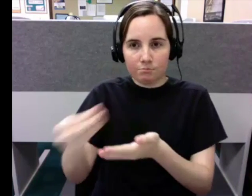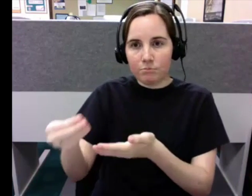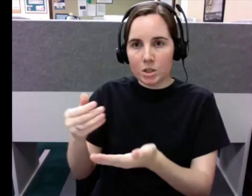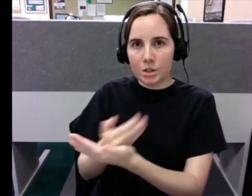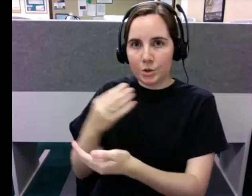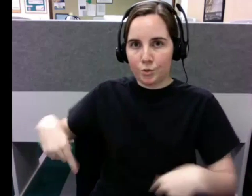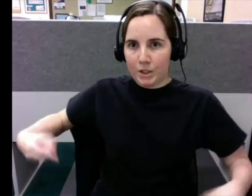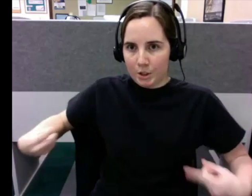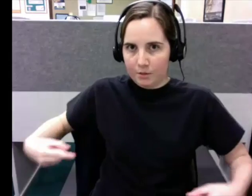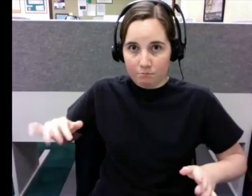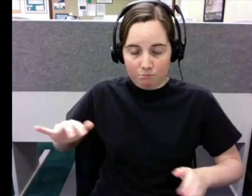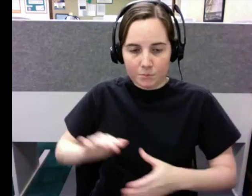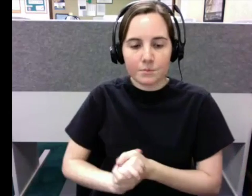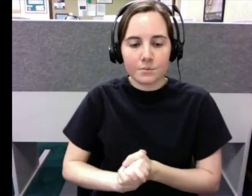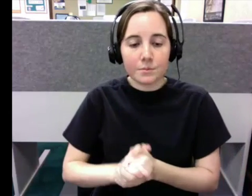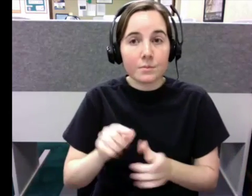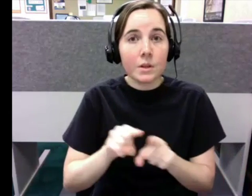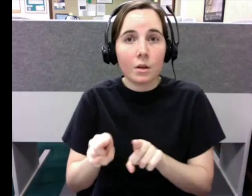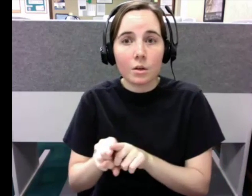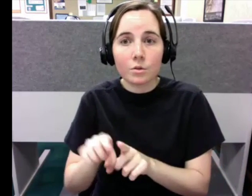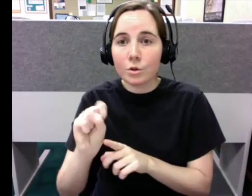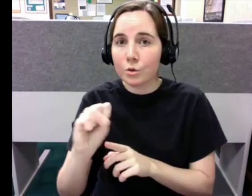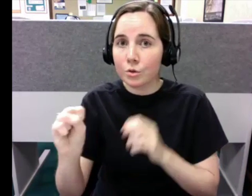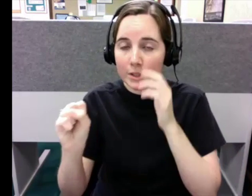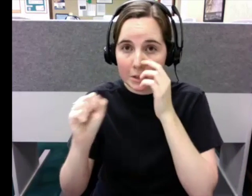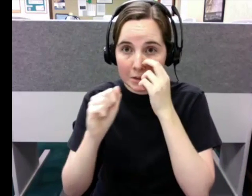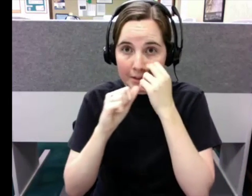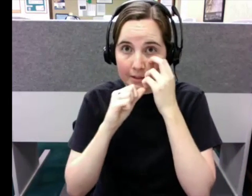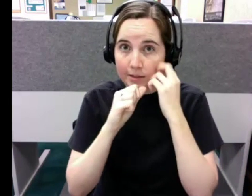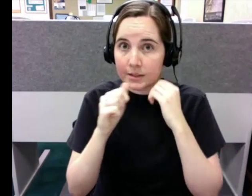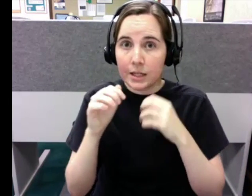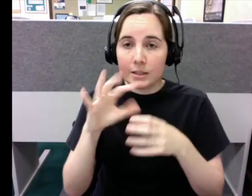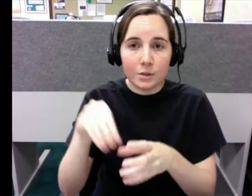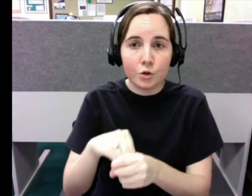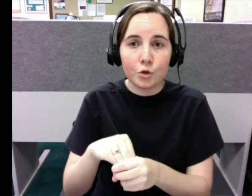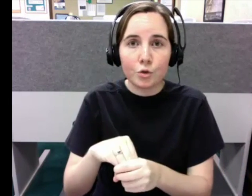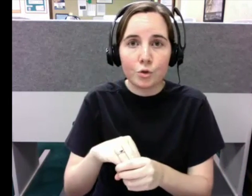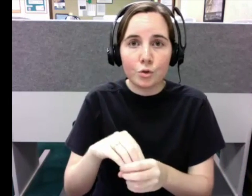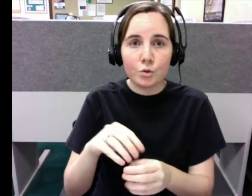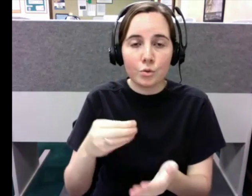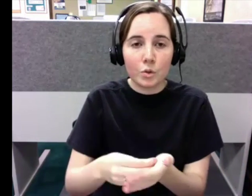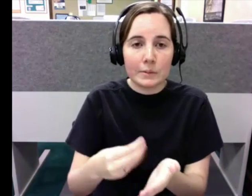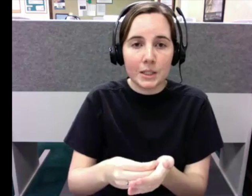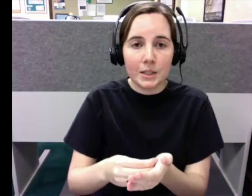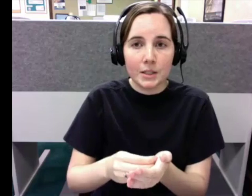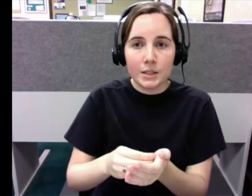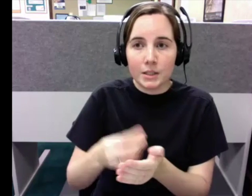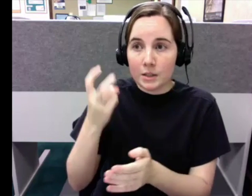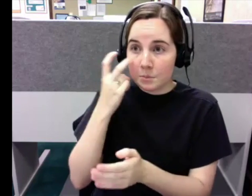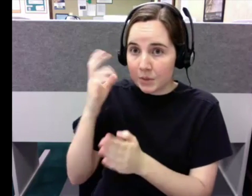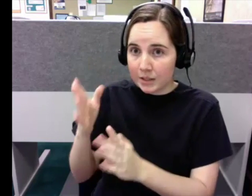Also, Social Security does not count wages a blind person uses for work expenses. For